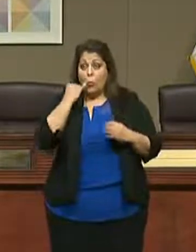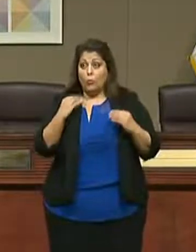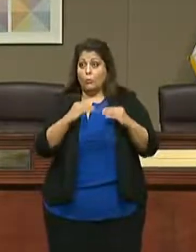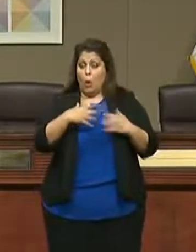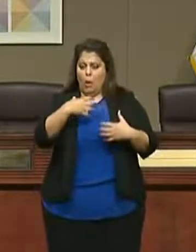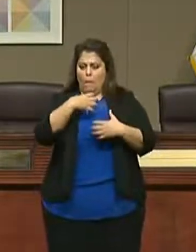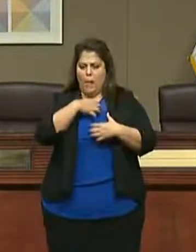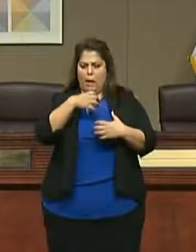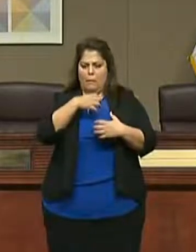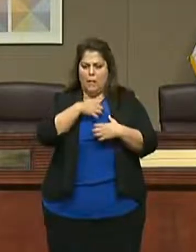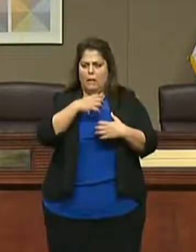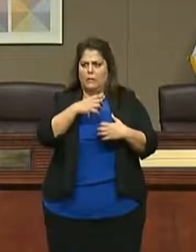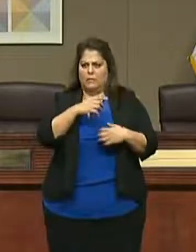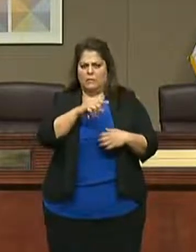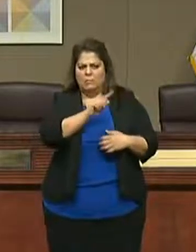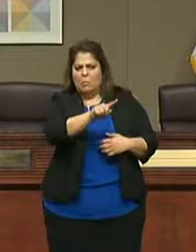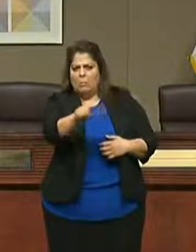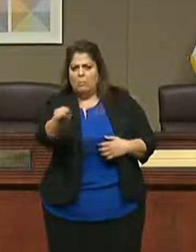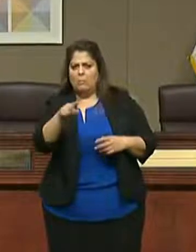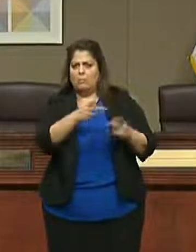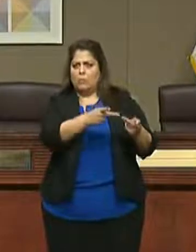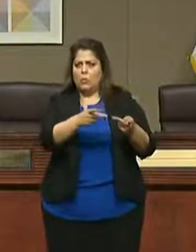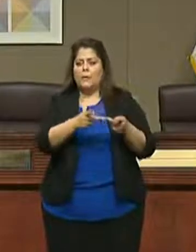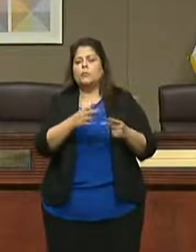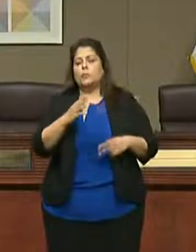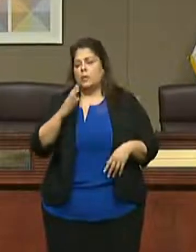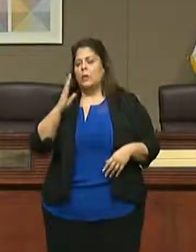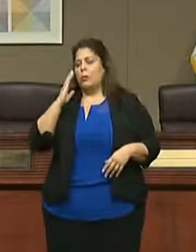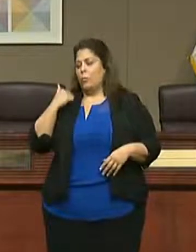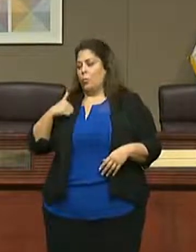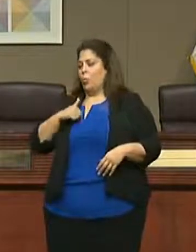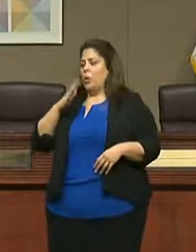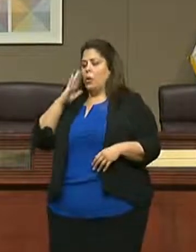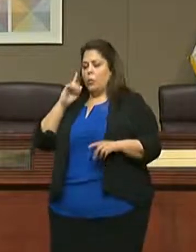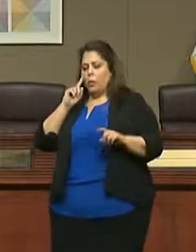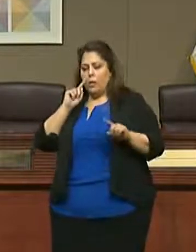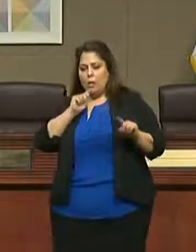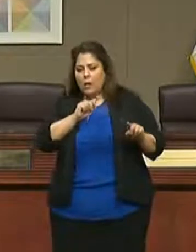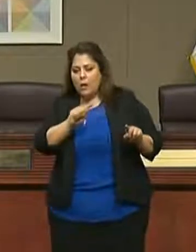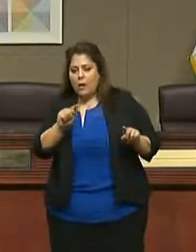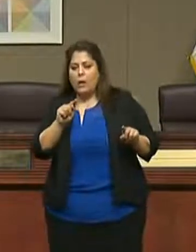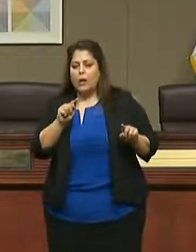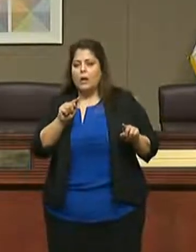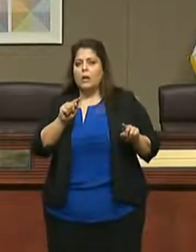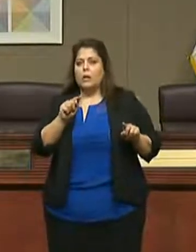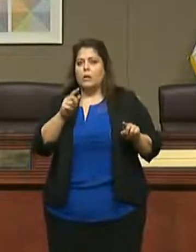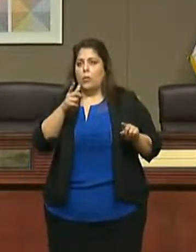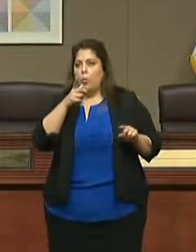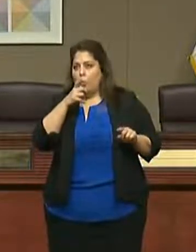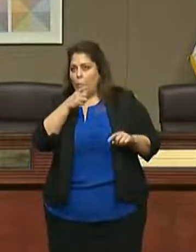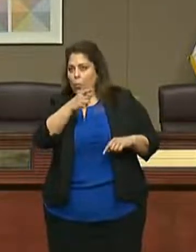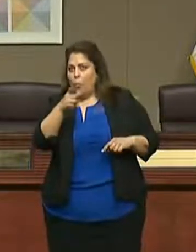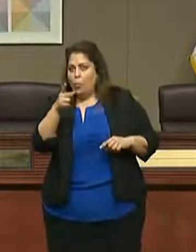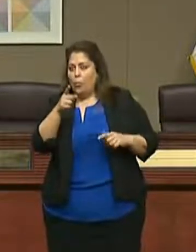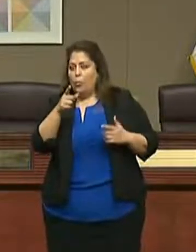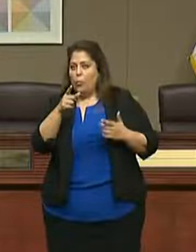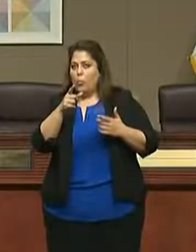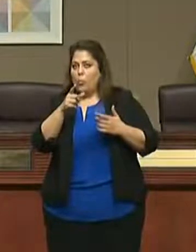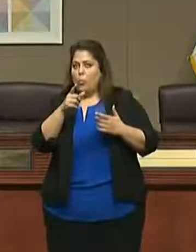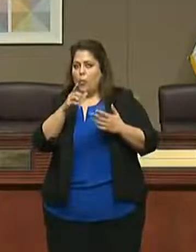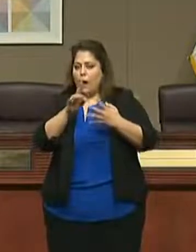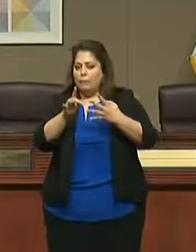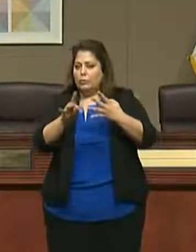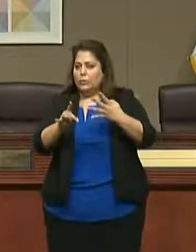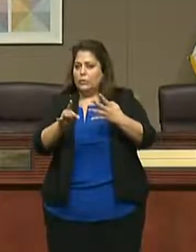about other locations, then we will look to the breadth of the enforcement options that